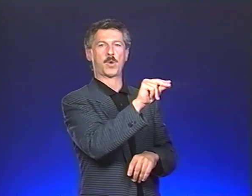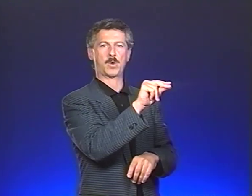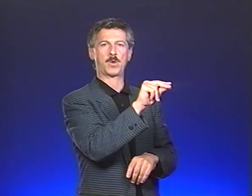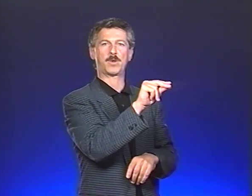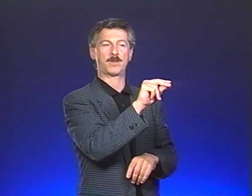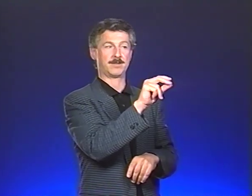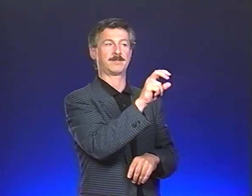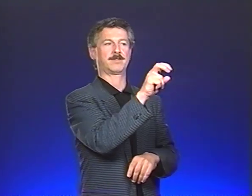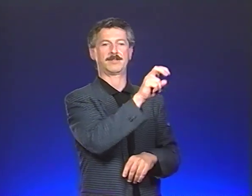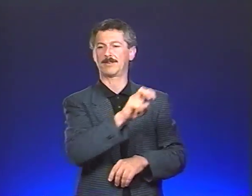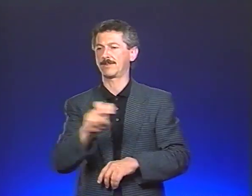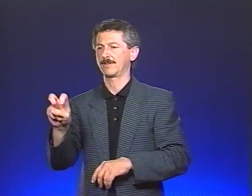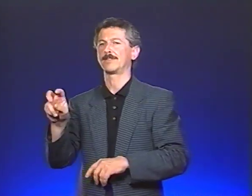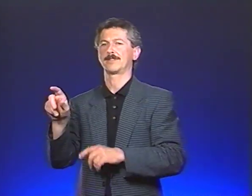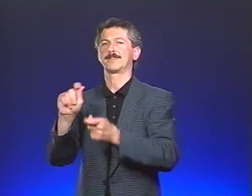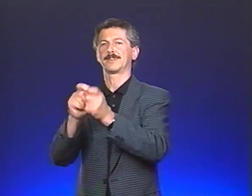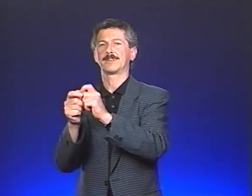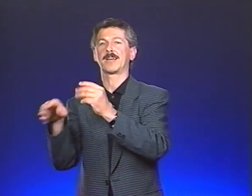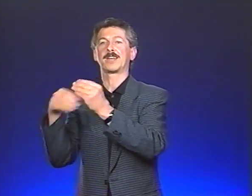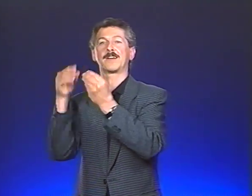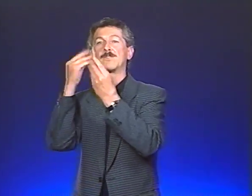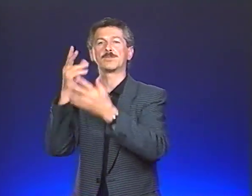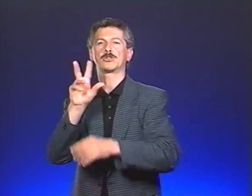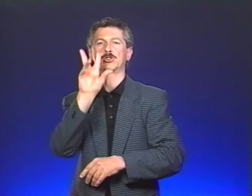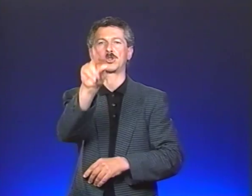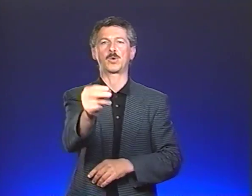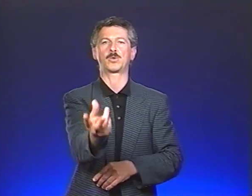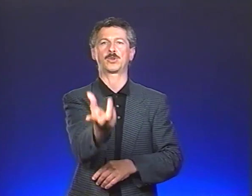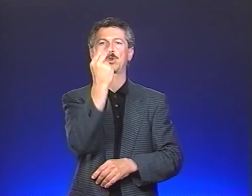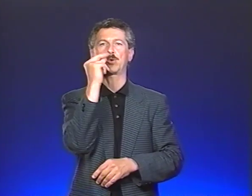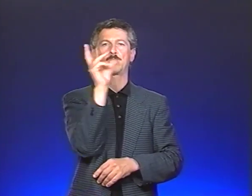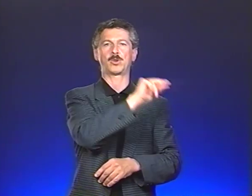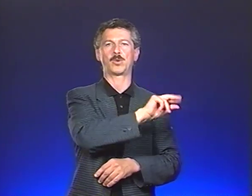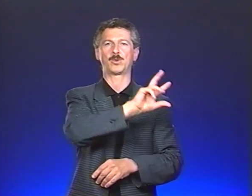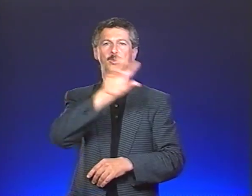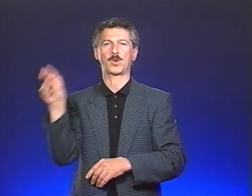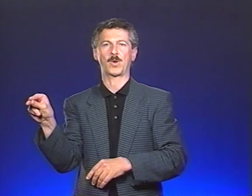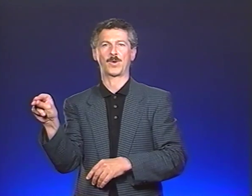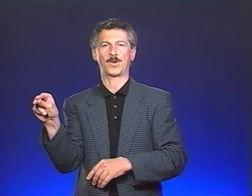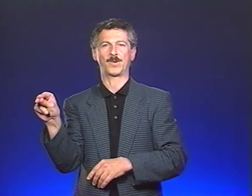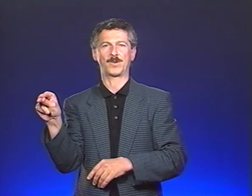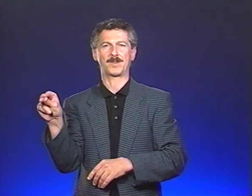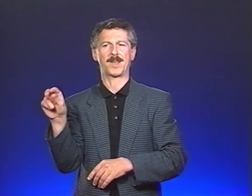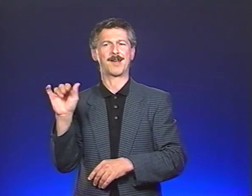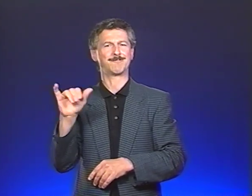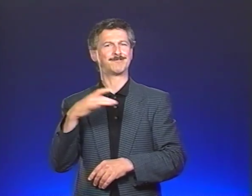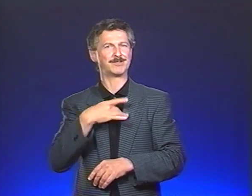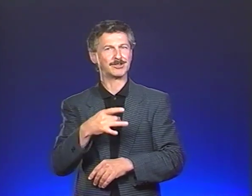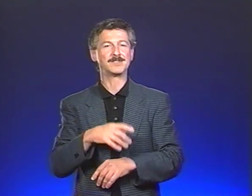no became the verb to say no to, and now is inflected for subject-object agreement.